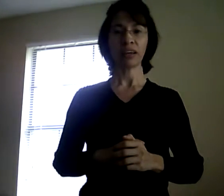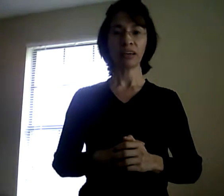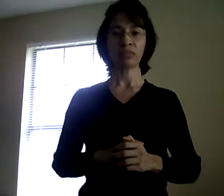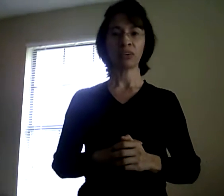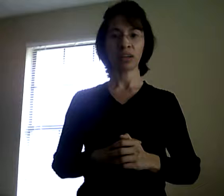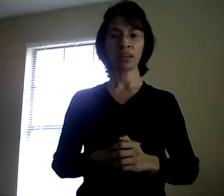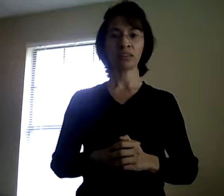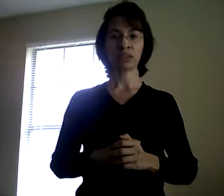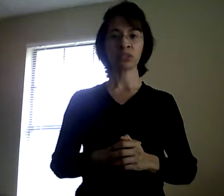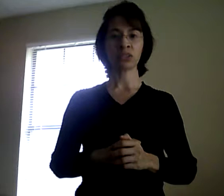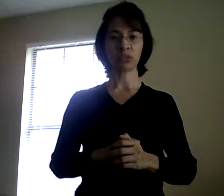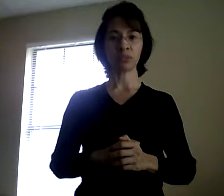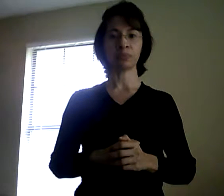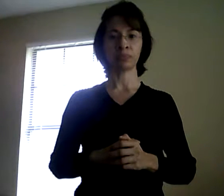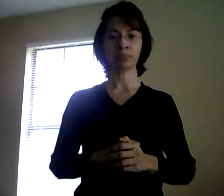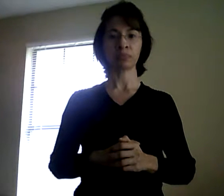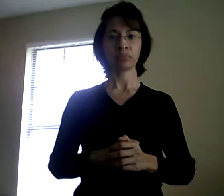Okay, all right, that sounds good.